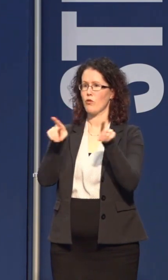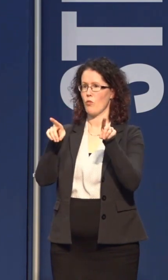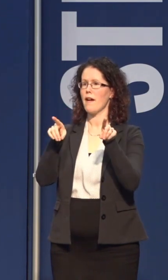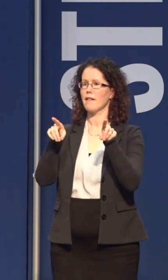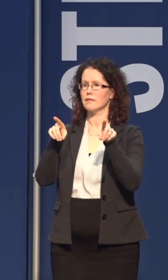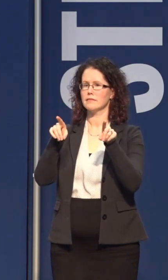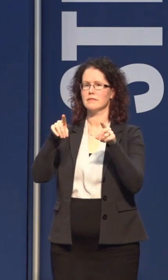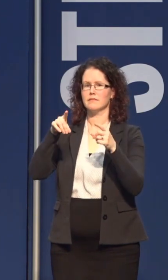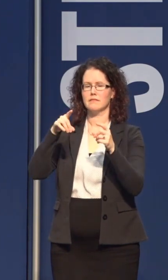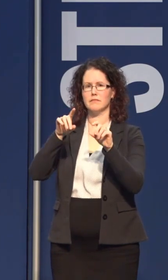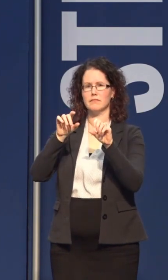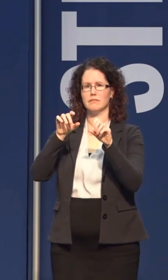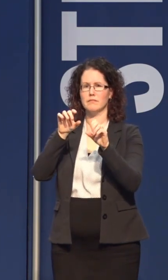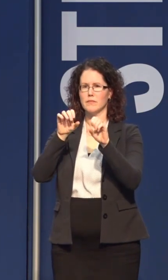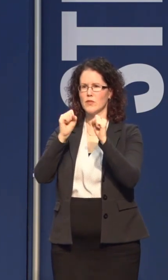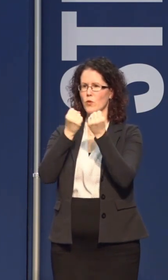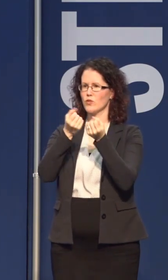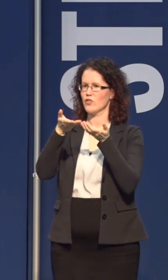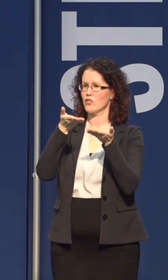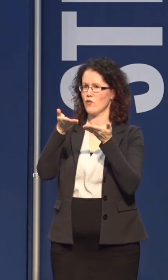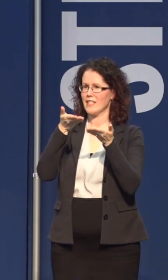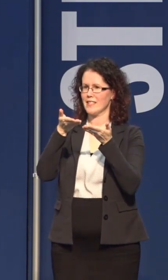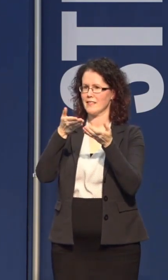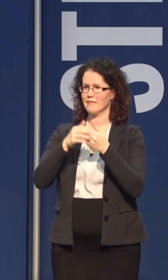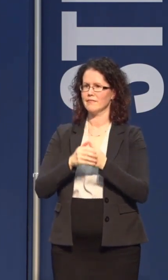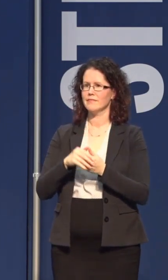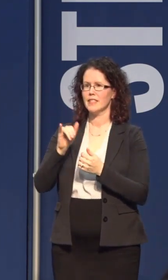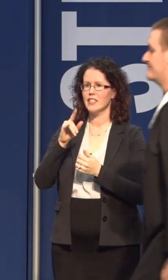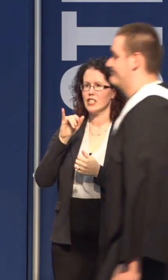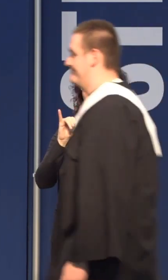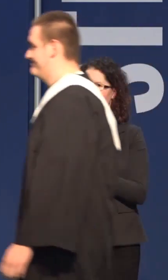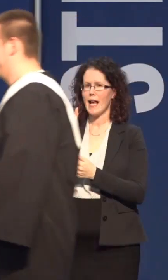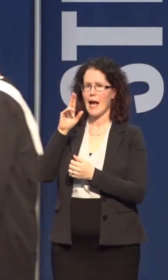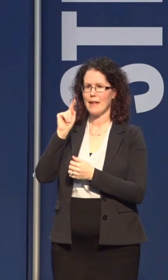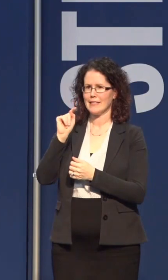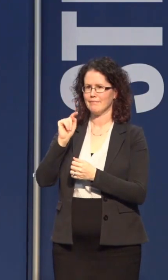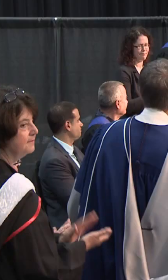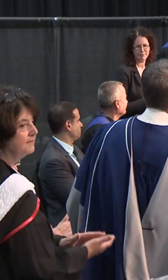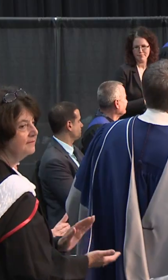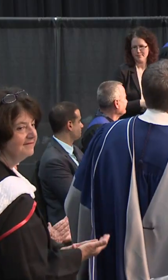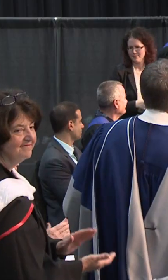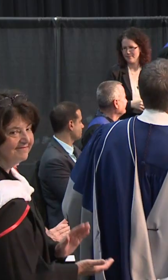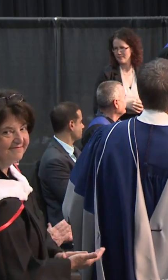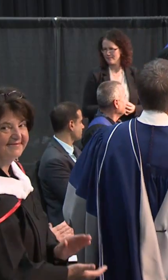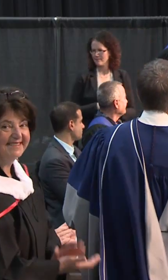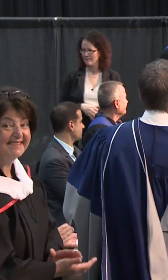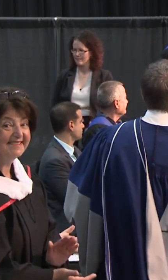Social Services, beginning with Jared Abbott.